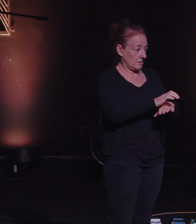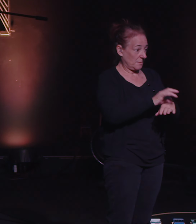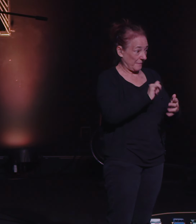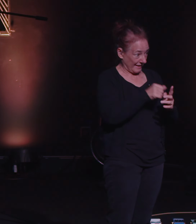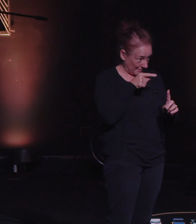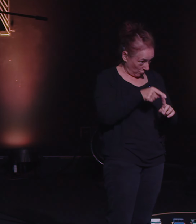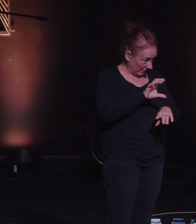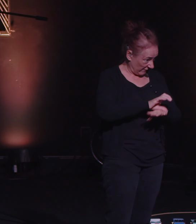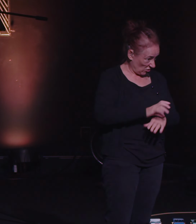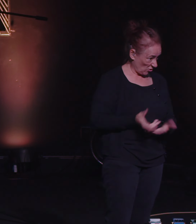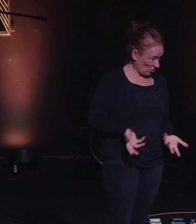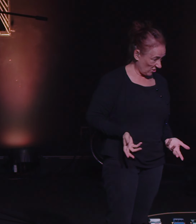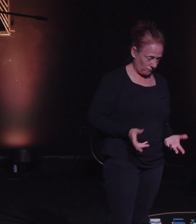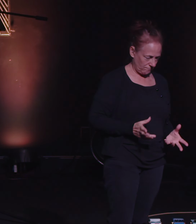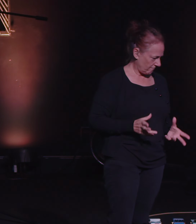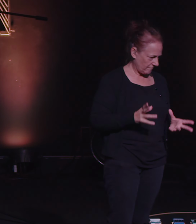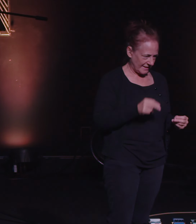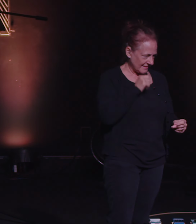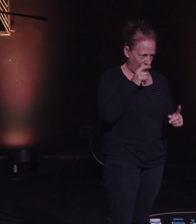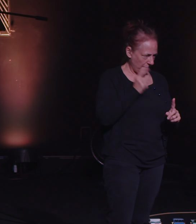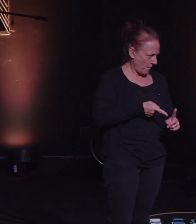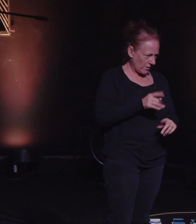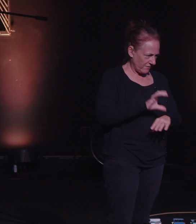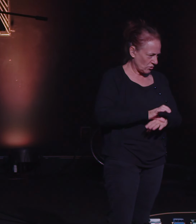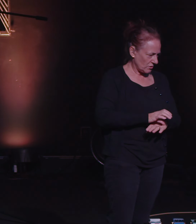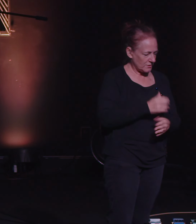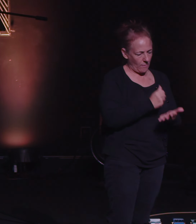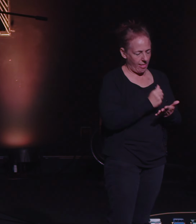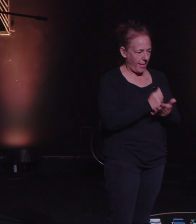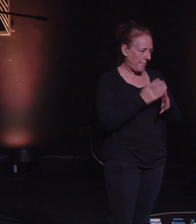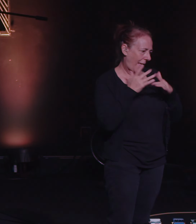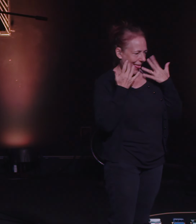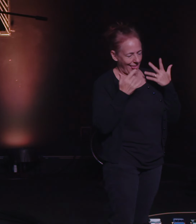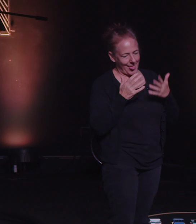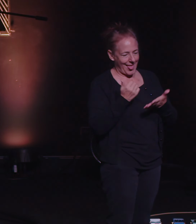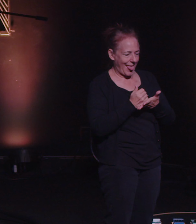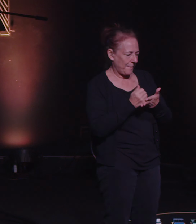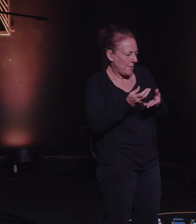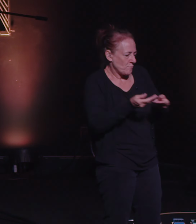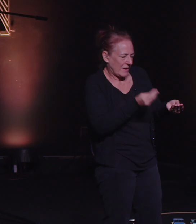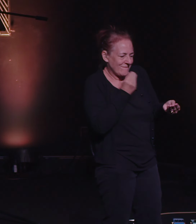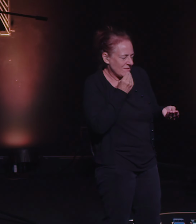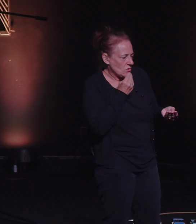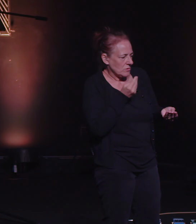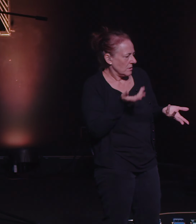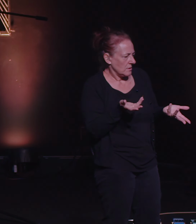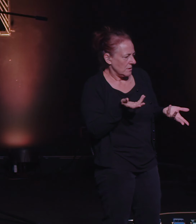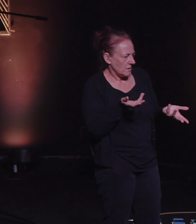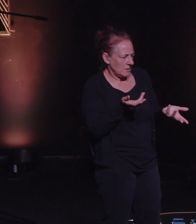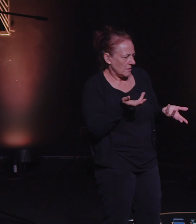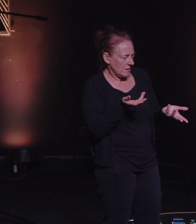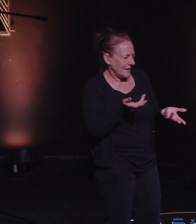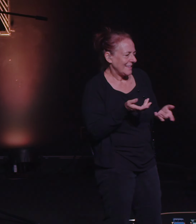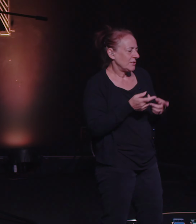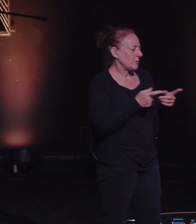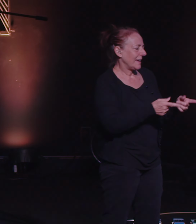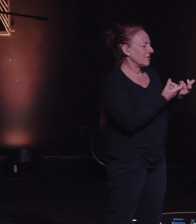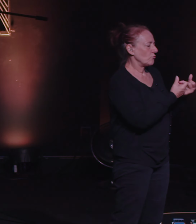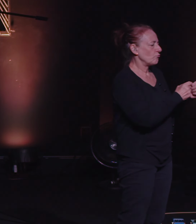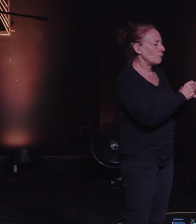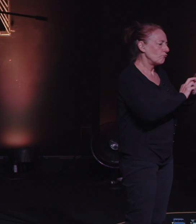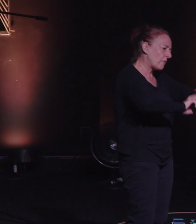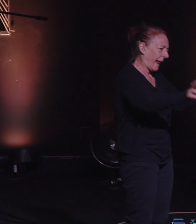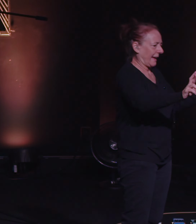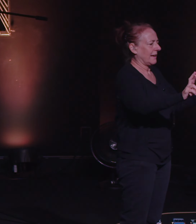a church. I'm sorry. The point of a church is to equip the saints, is what Ephesians tells us, to go